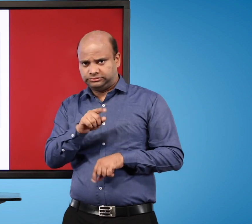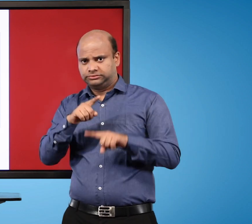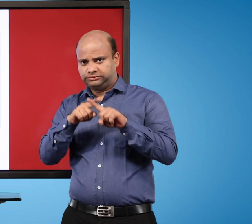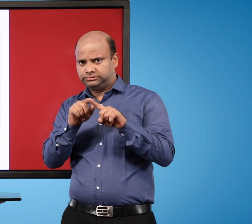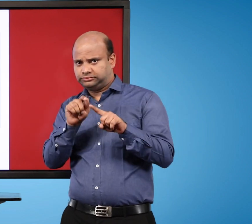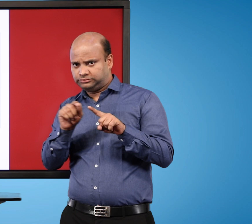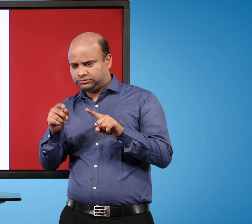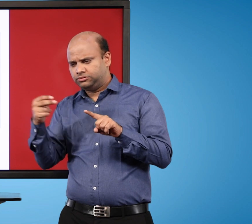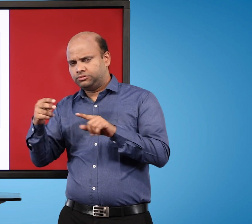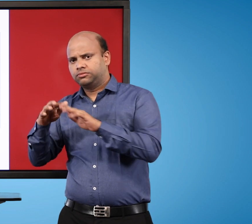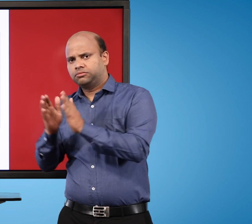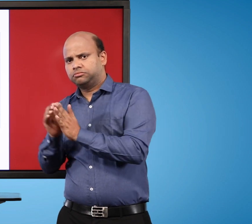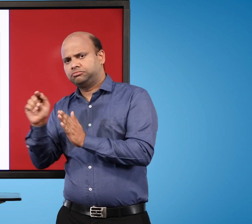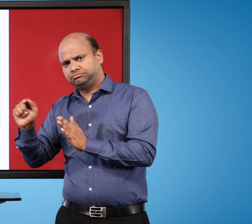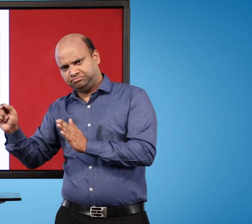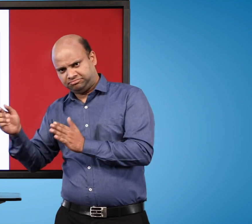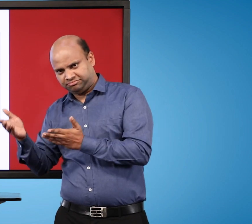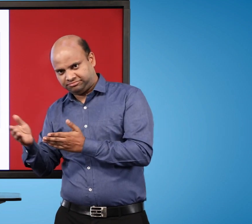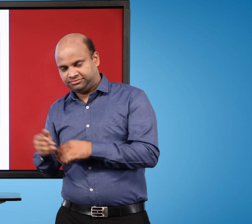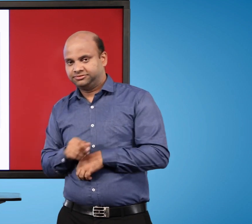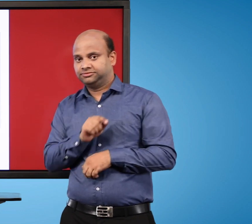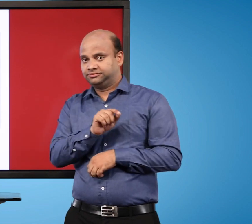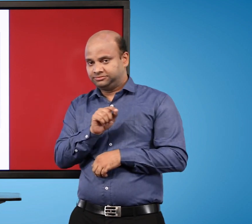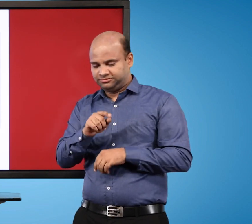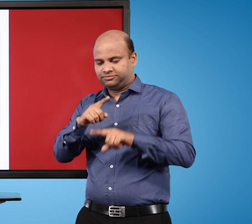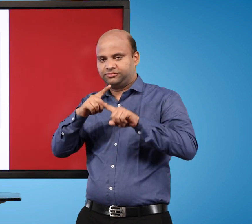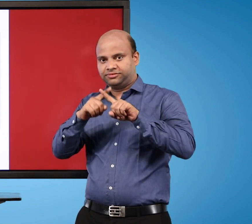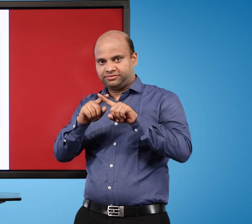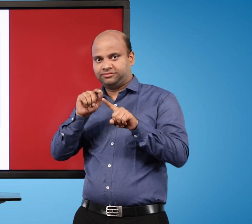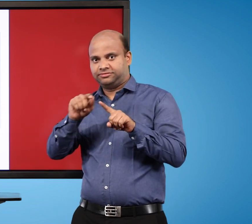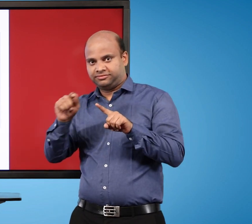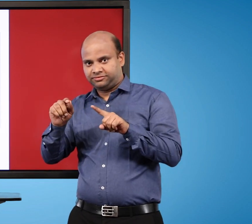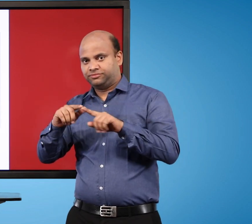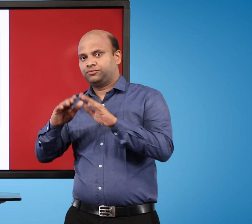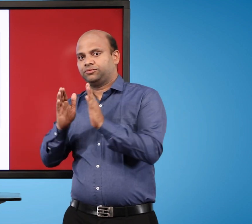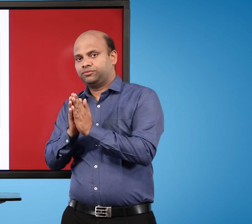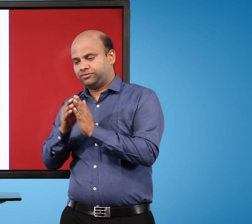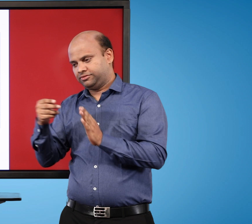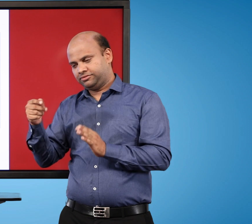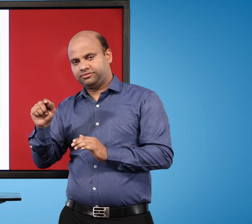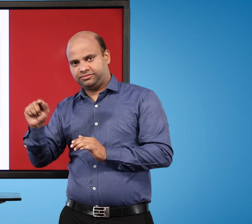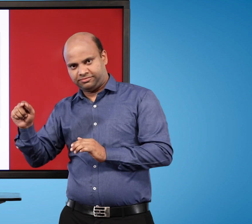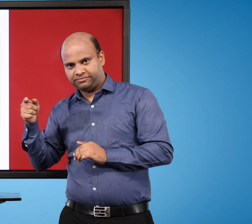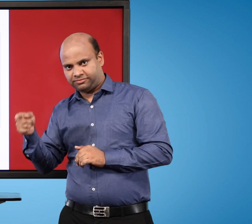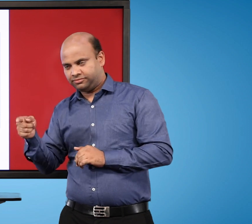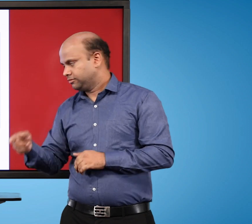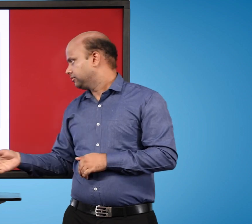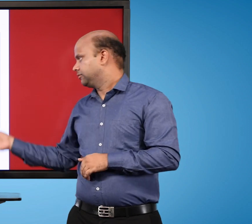Dash multiplied by dash is equal to dash. Dash multiplied by dash is equal to